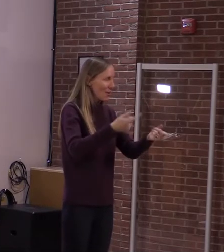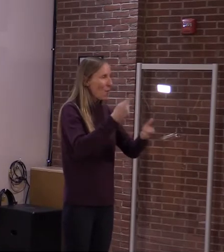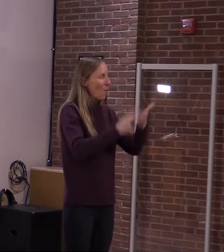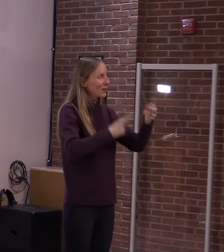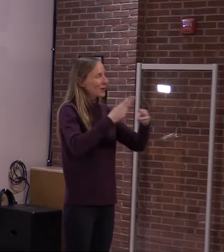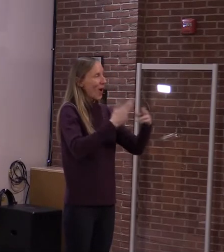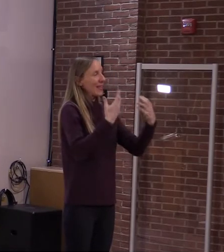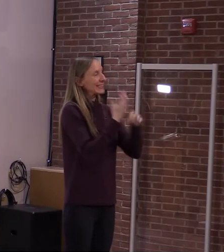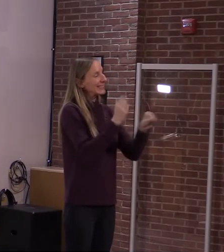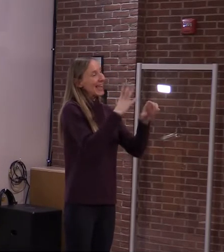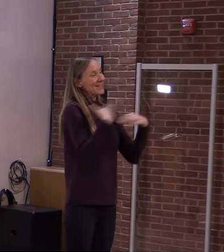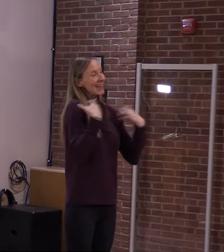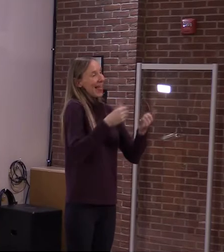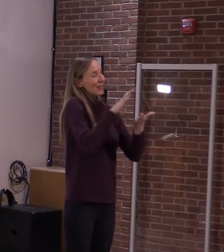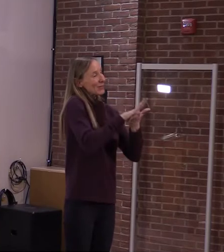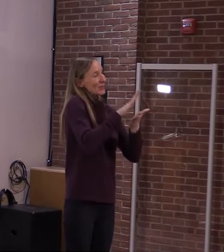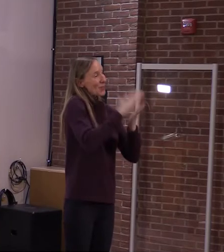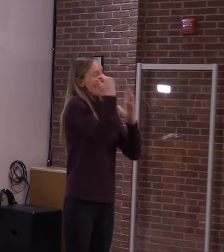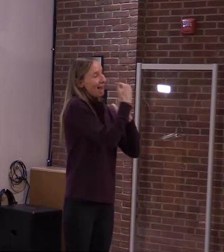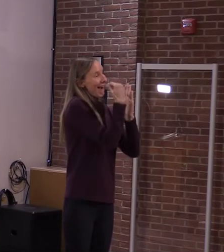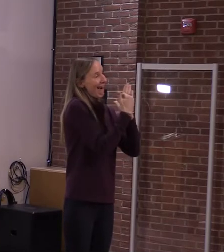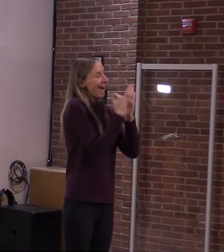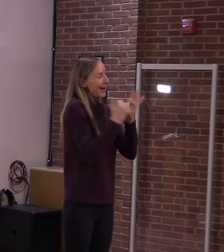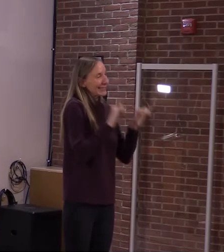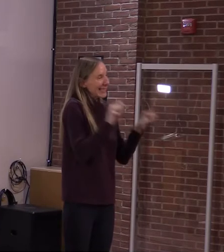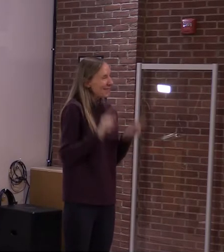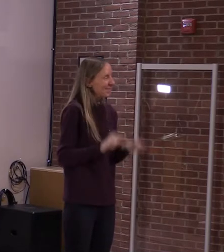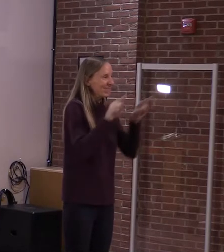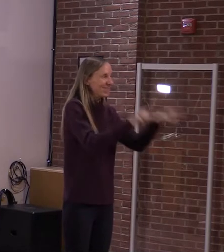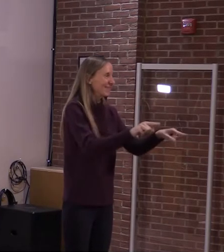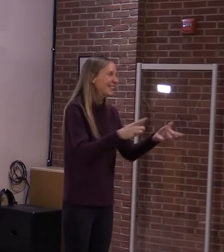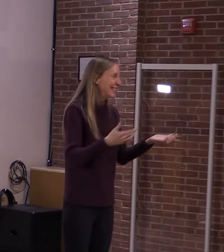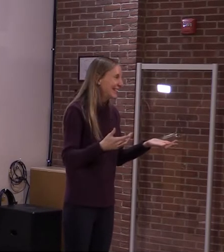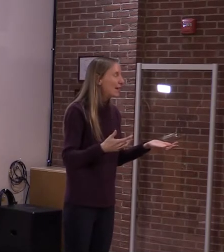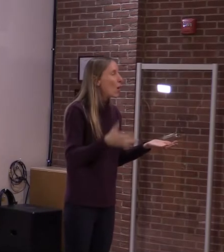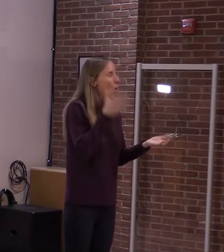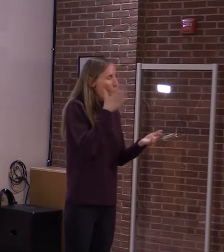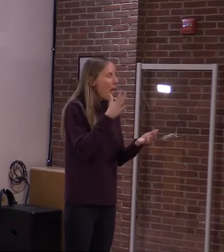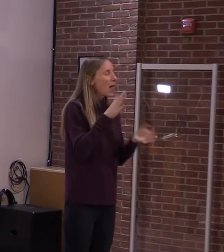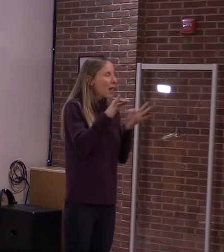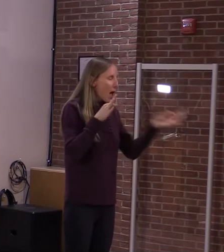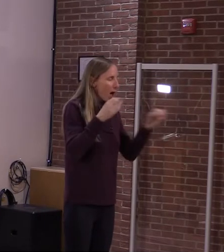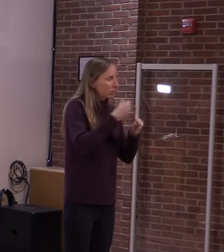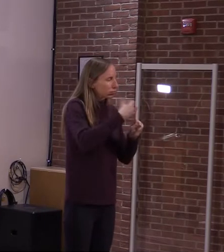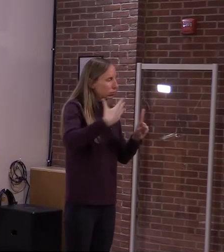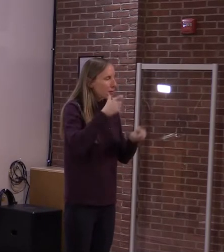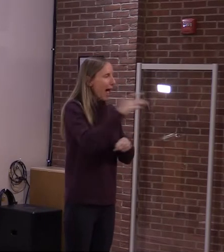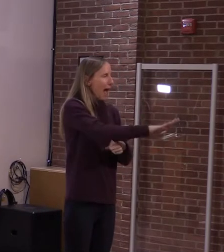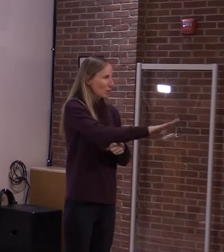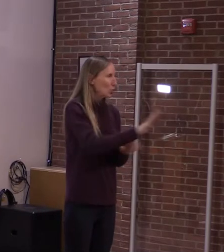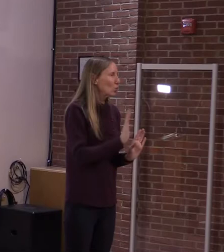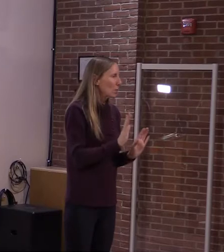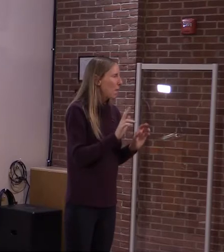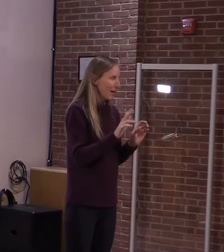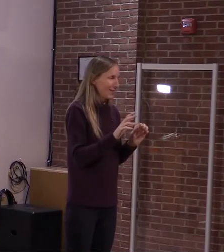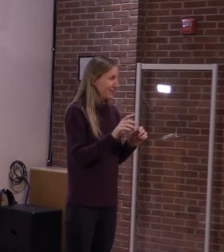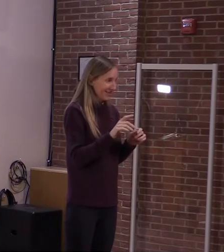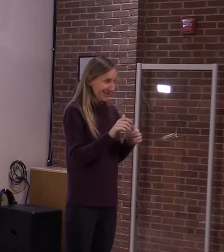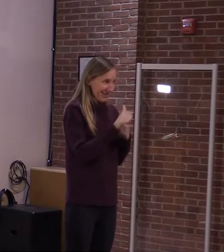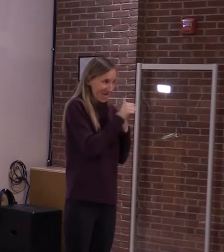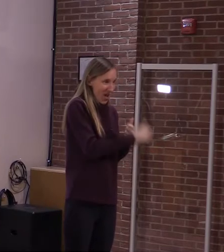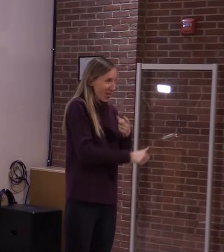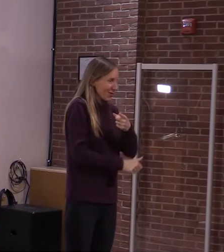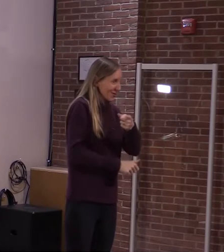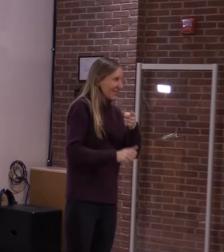So basically, the guidance that's coming out this afternoon basically just suggests that these events